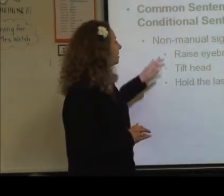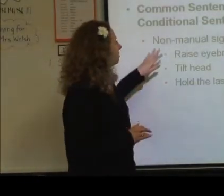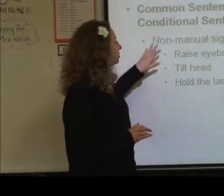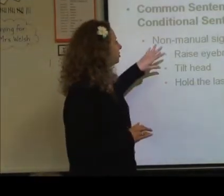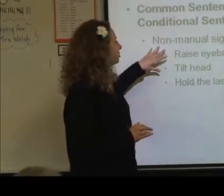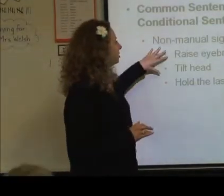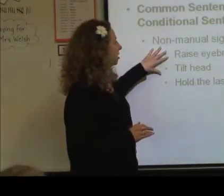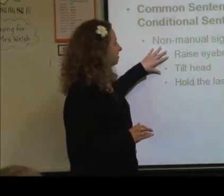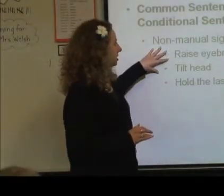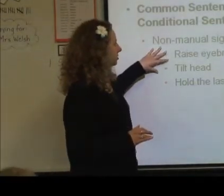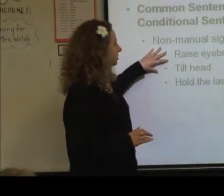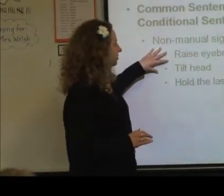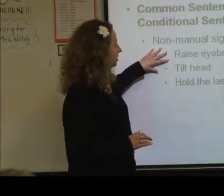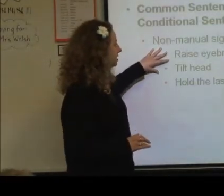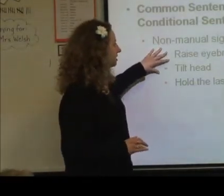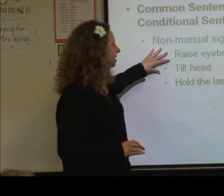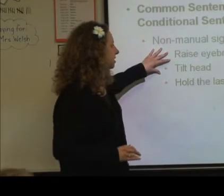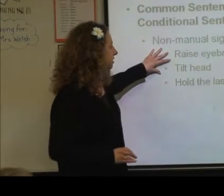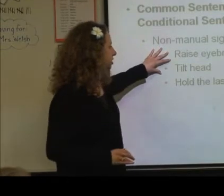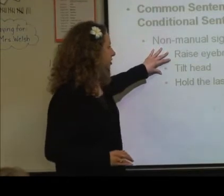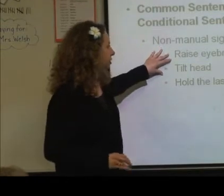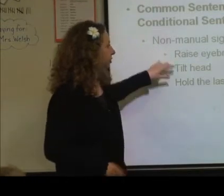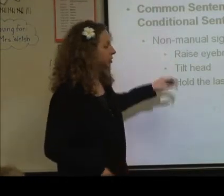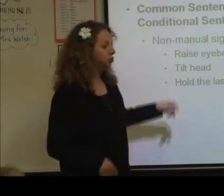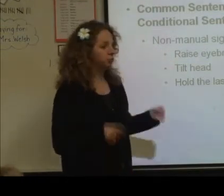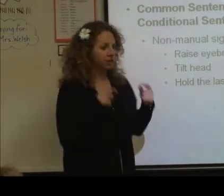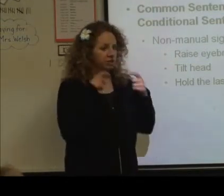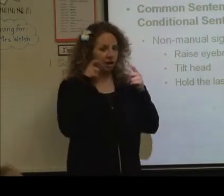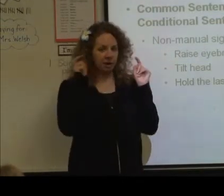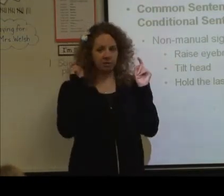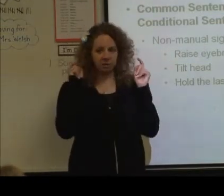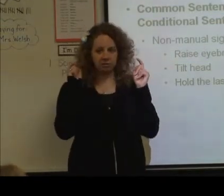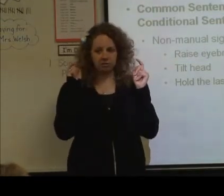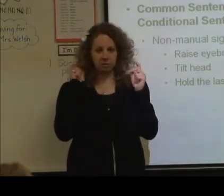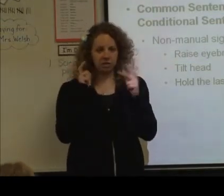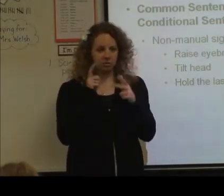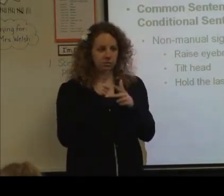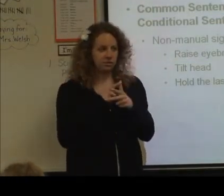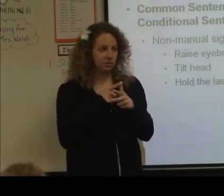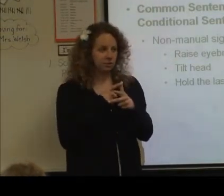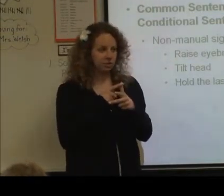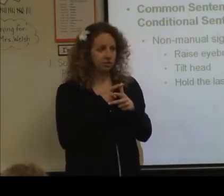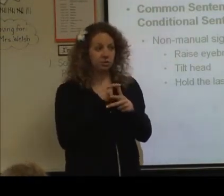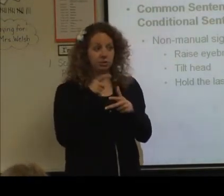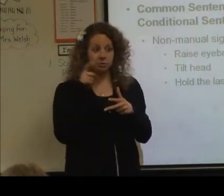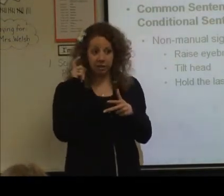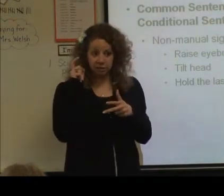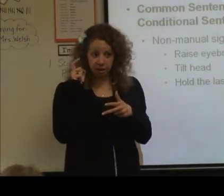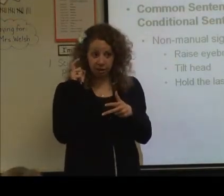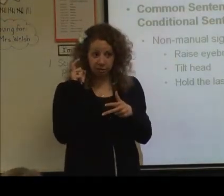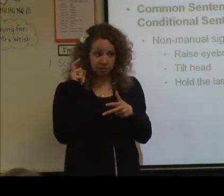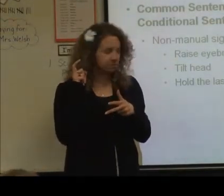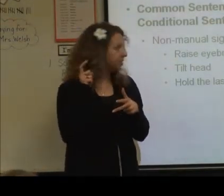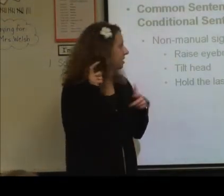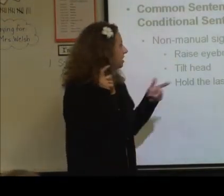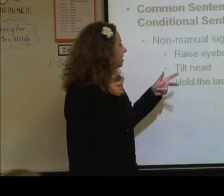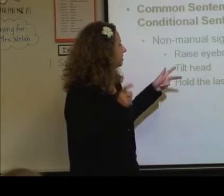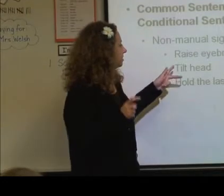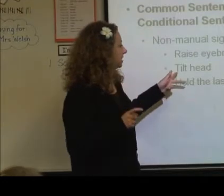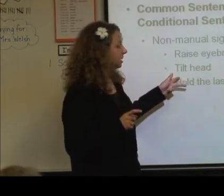whenever you do the non-manuals for this, then you're going to raise your eyebrows. So that's going to be the first one, so you're going to raise your eyebrows. The second